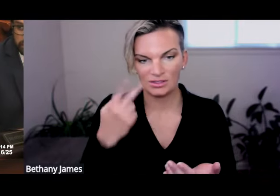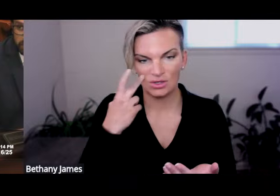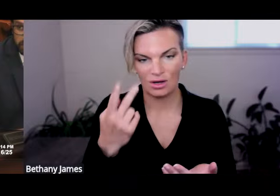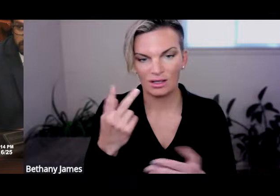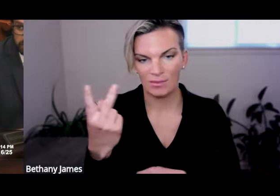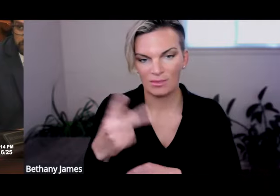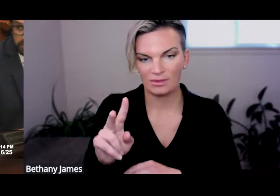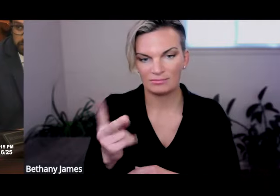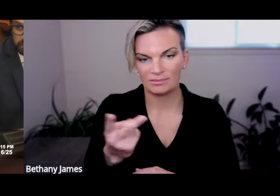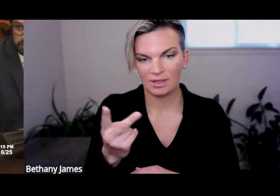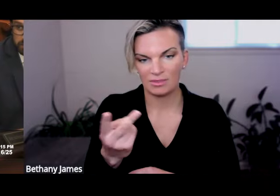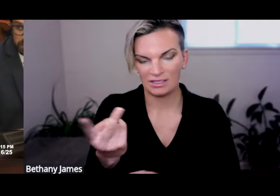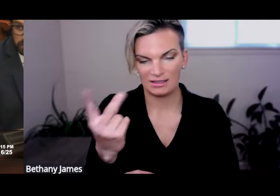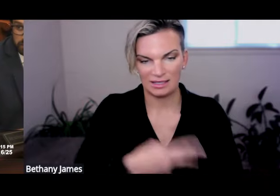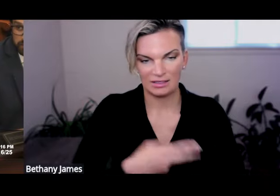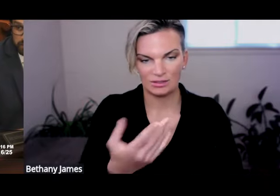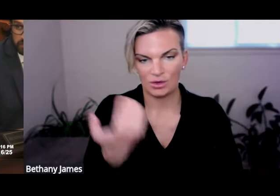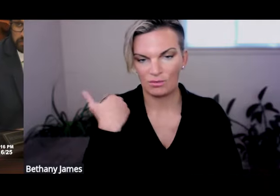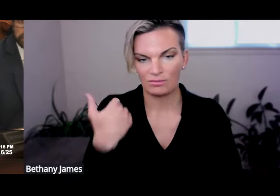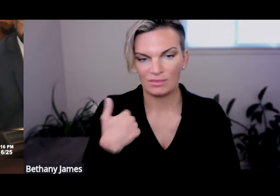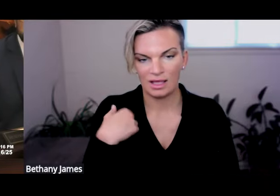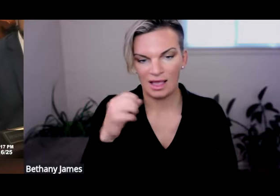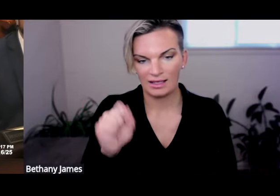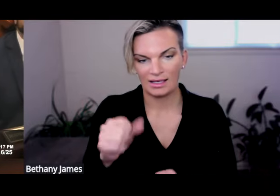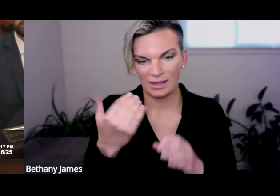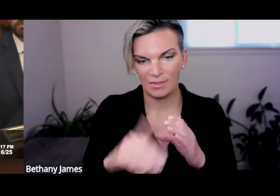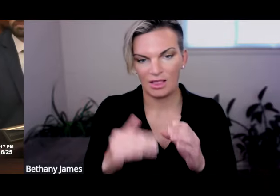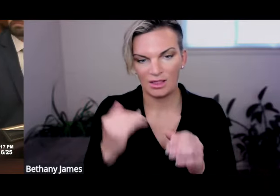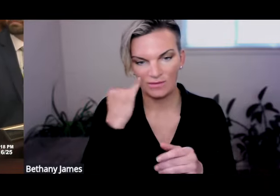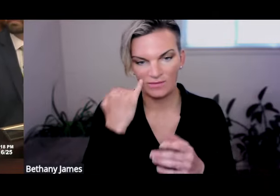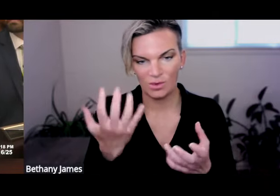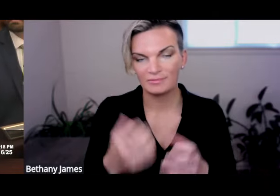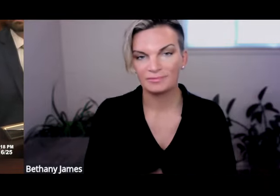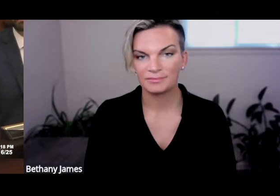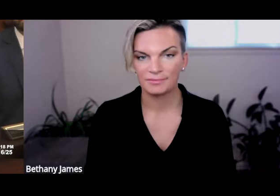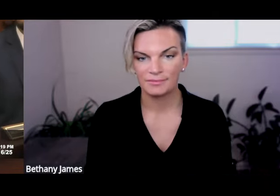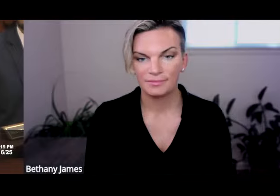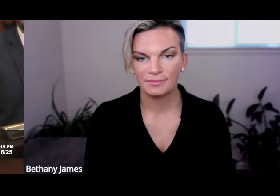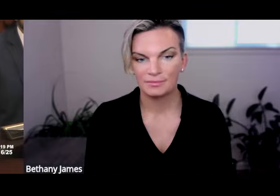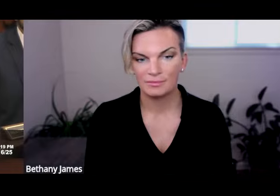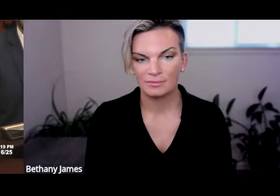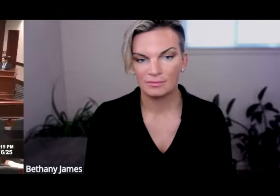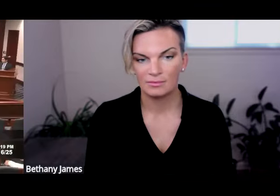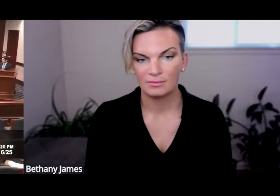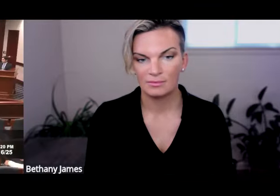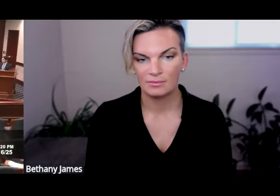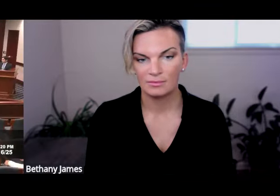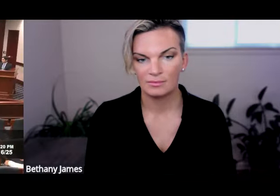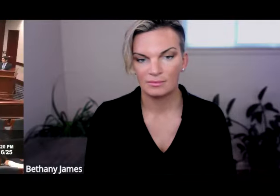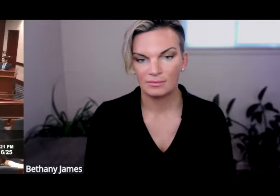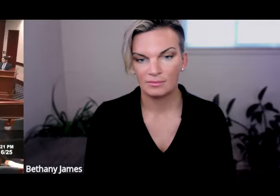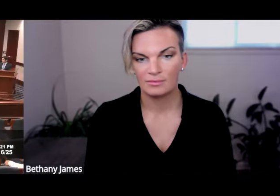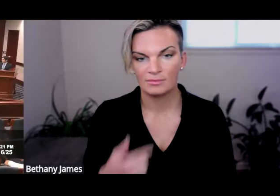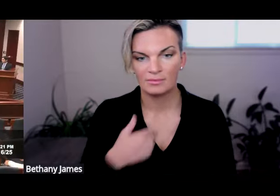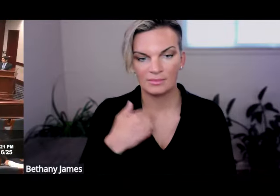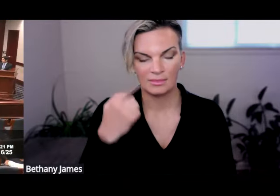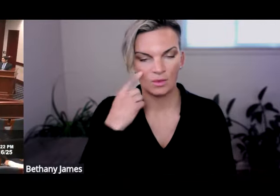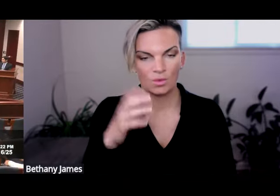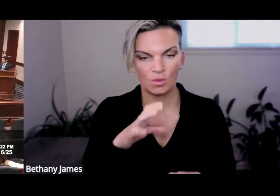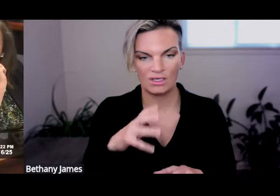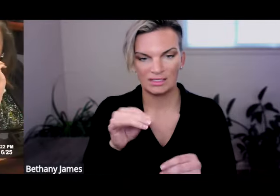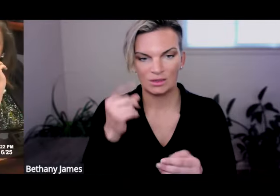ago. I can email you if you want, but. Okay, and I think what we did